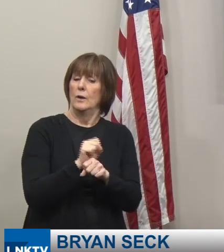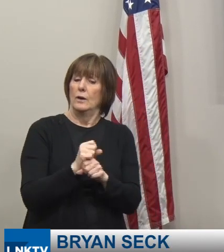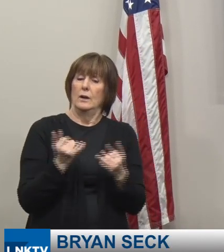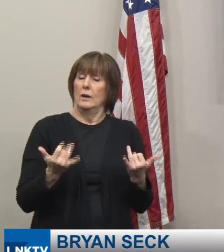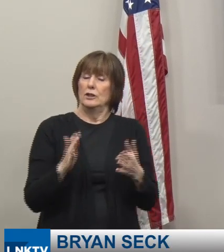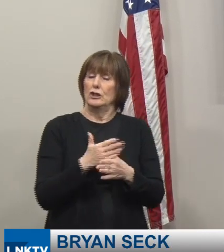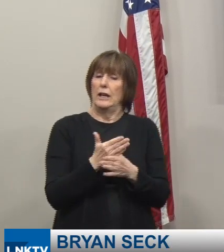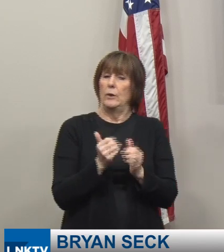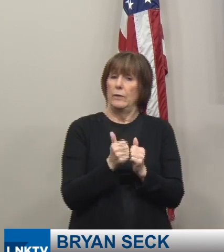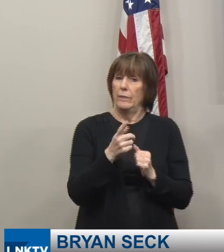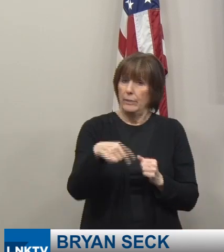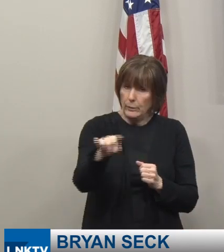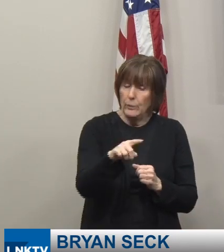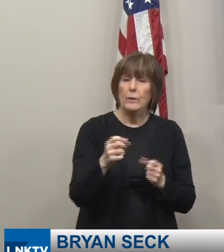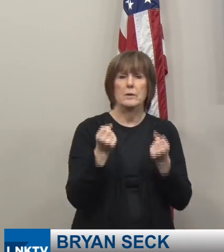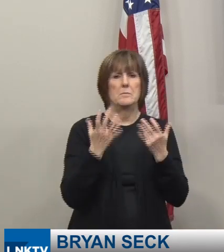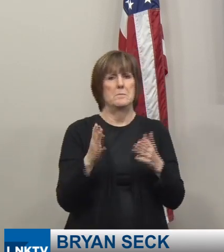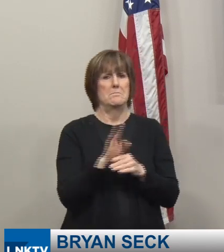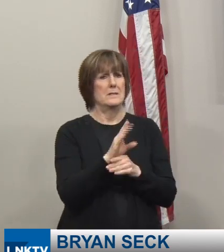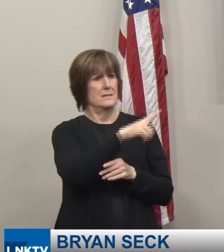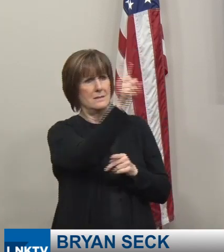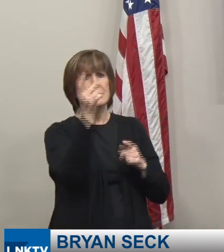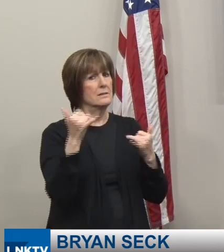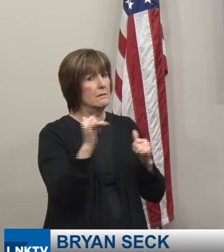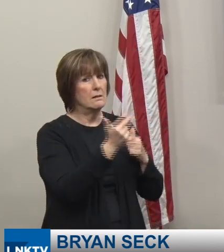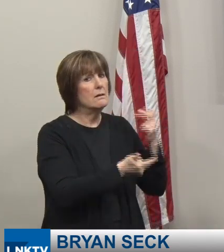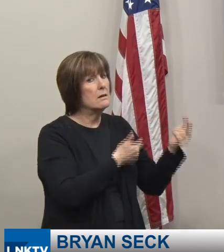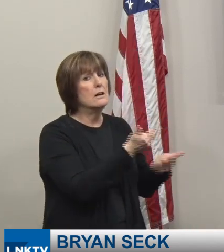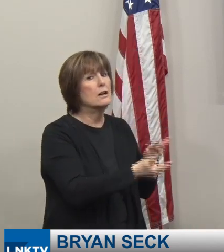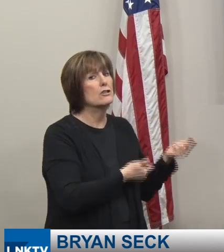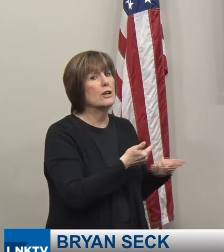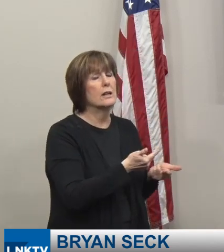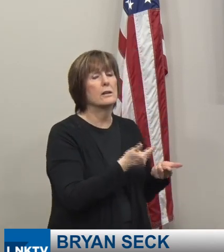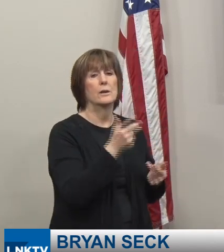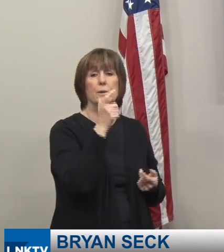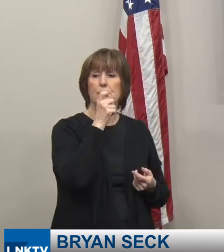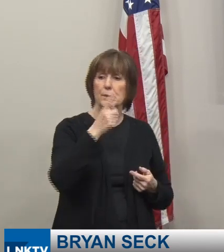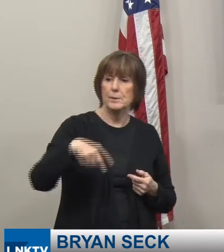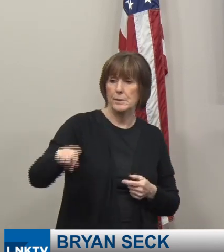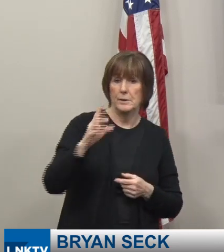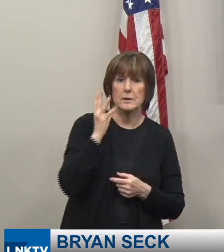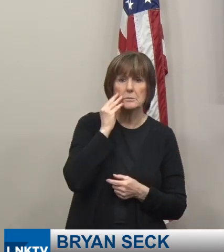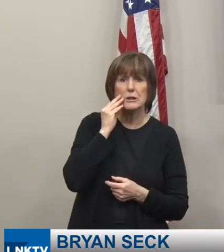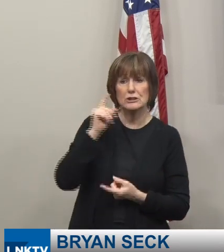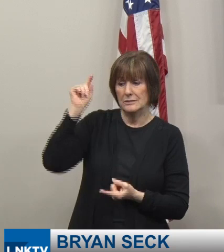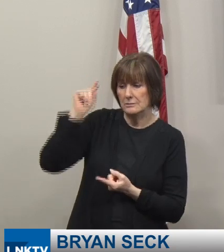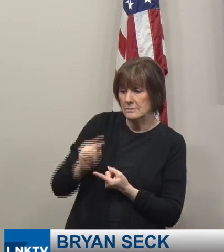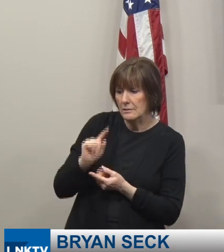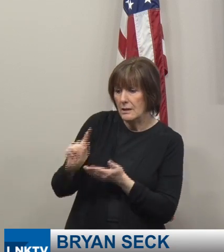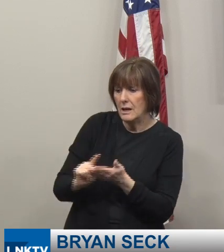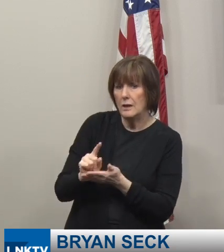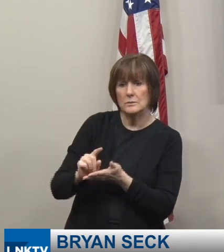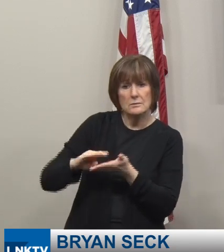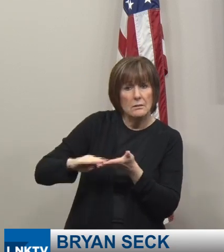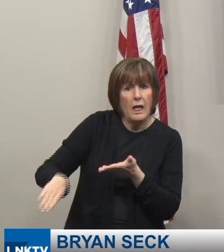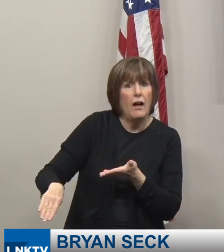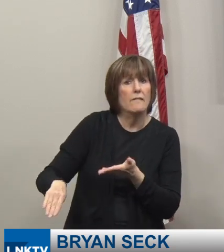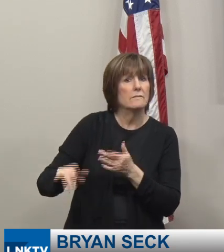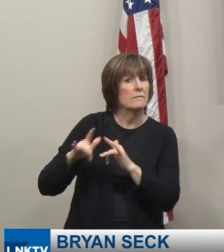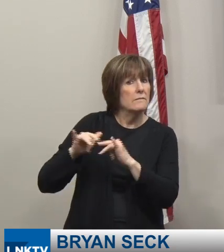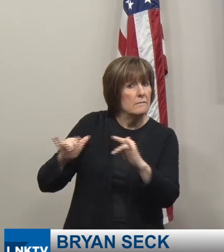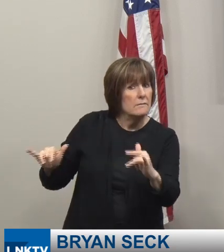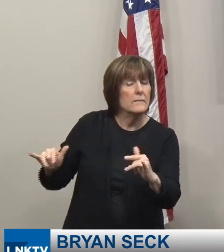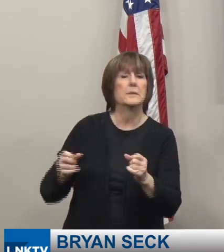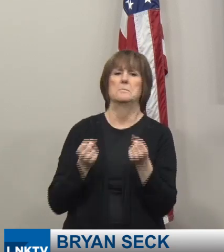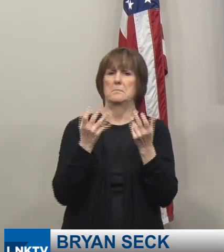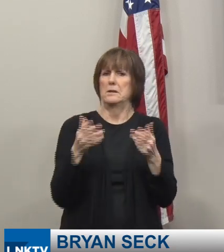share today is that there are many businesses that are still hiring. For folks who have experienced decreased hours or been furloughed or laid off, there